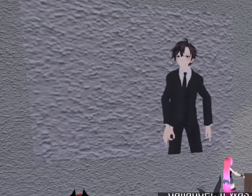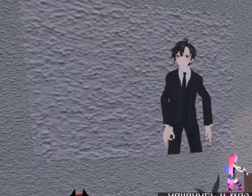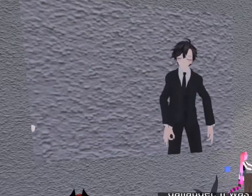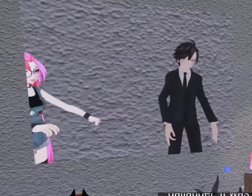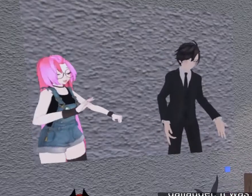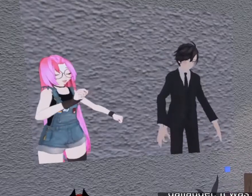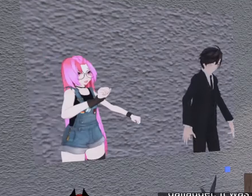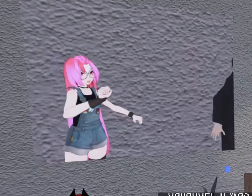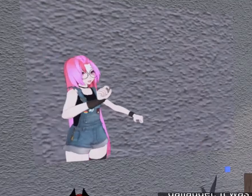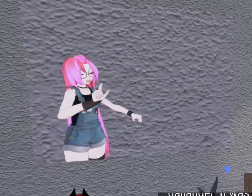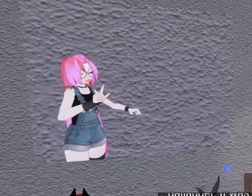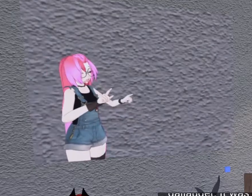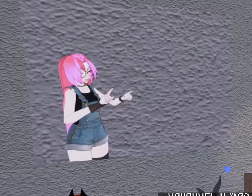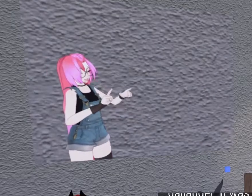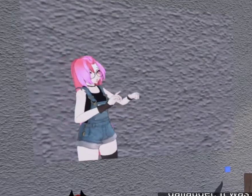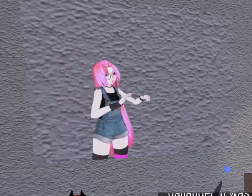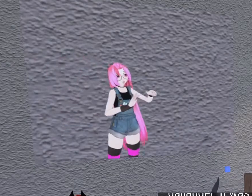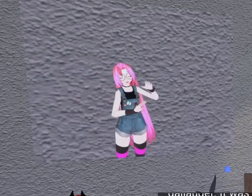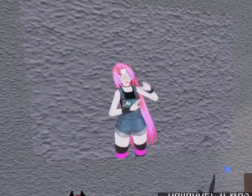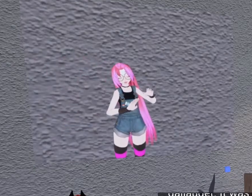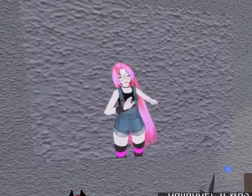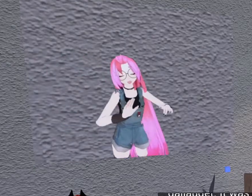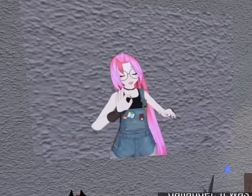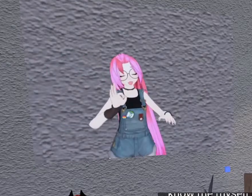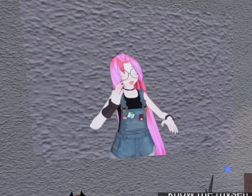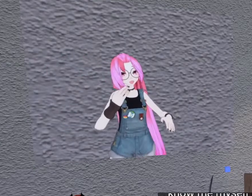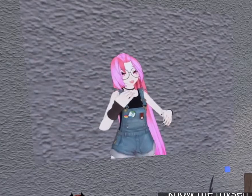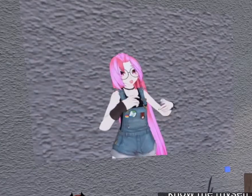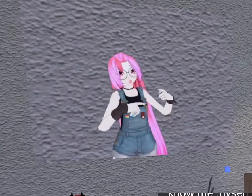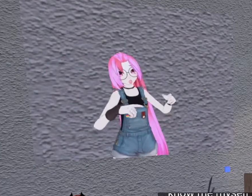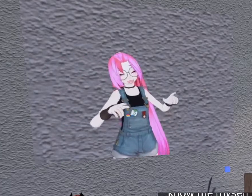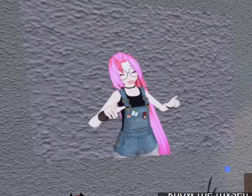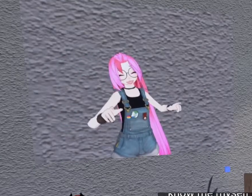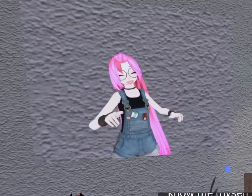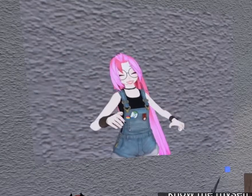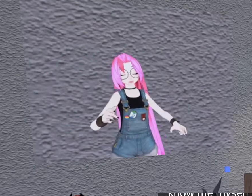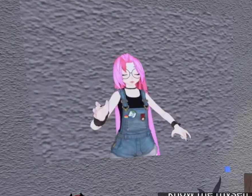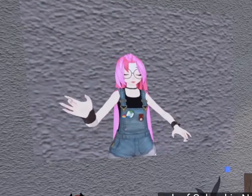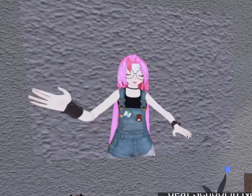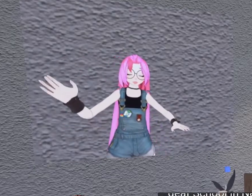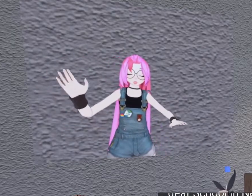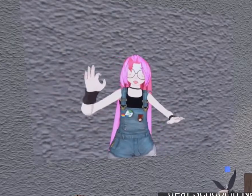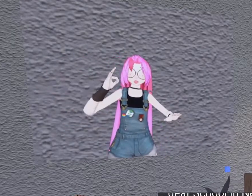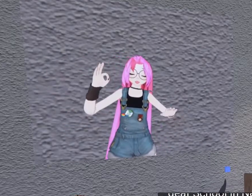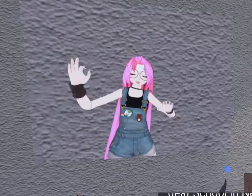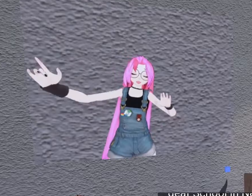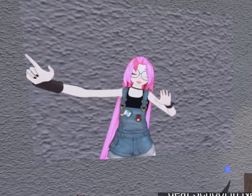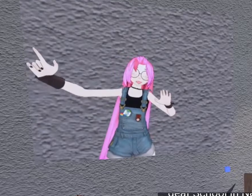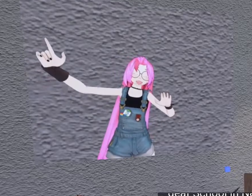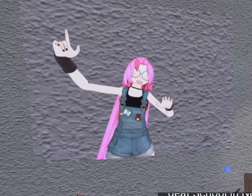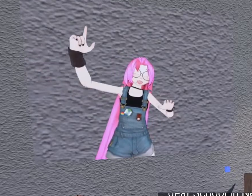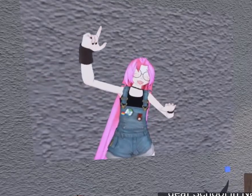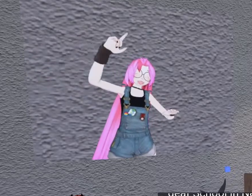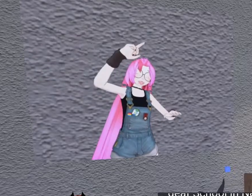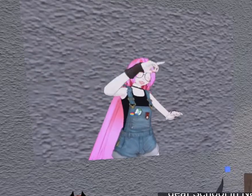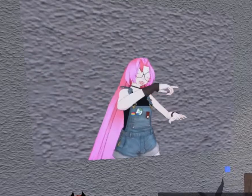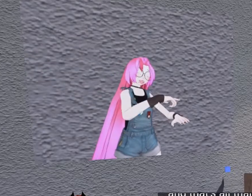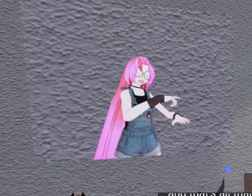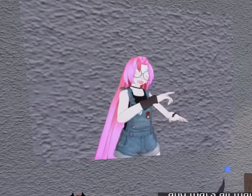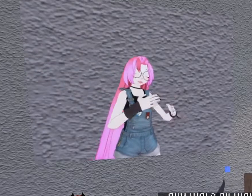Yeah, ASL is also, like, based a lot on the French Sign Language. So, like, the French people came to America, and